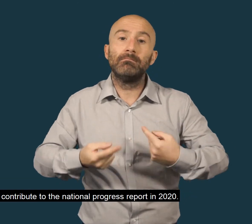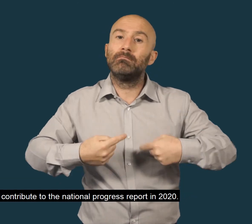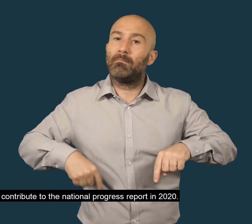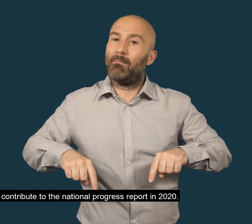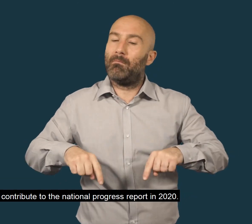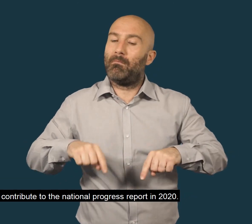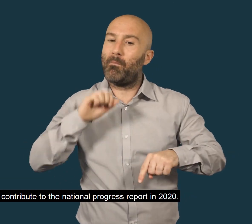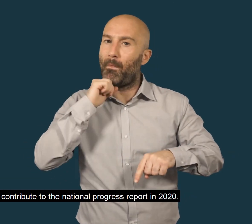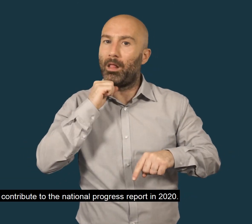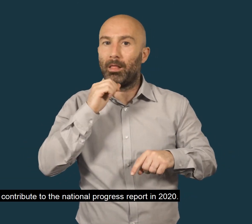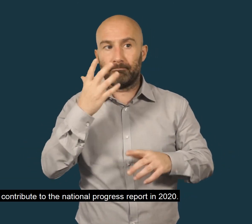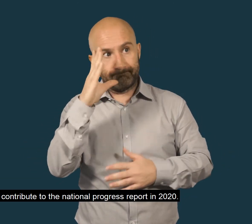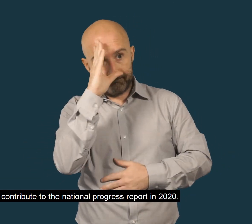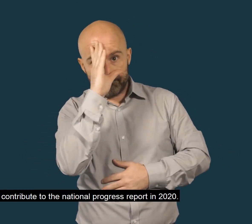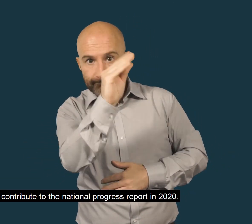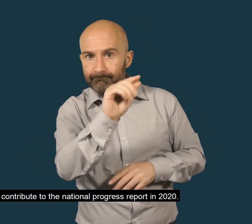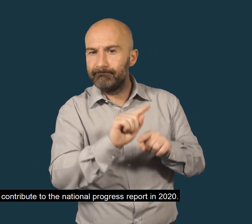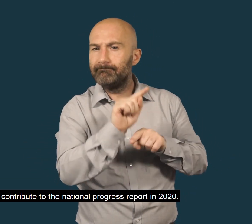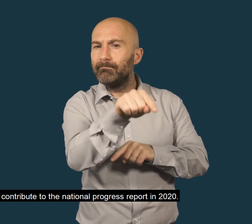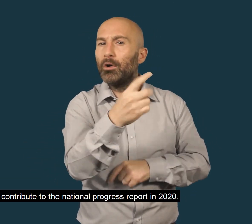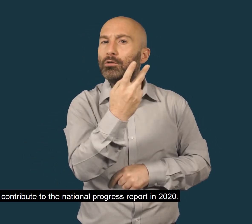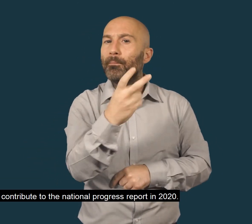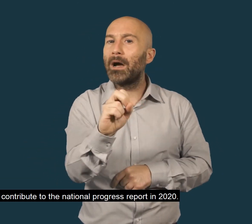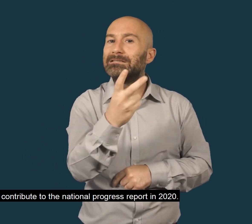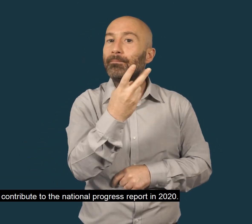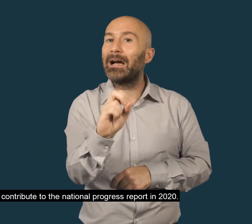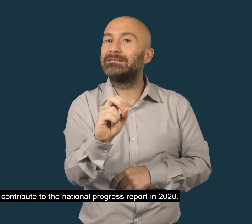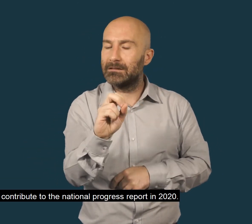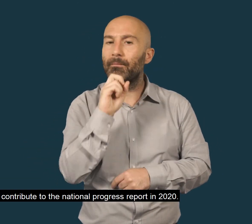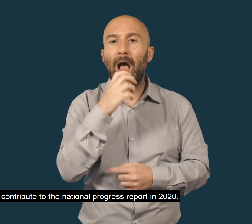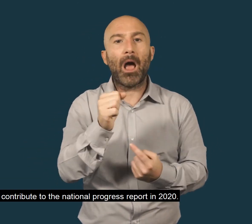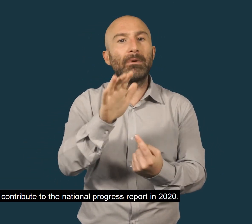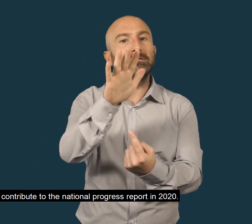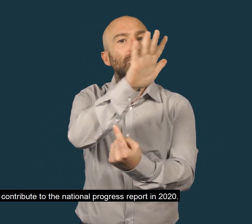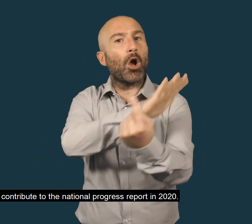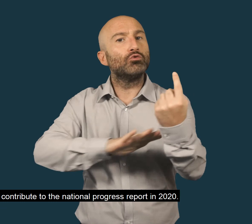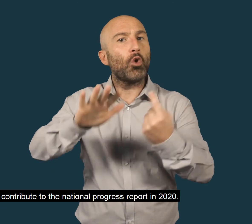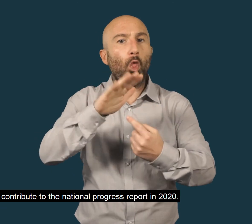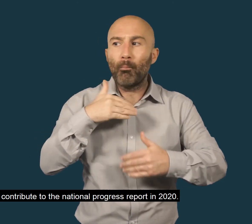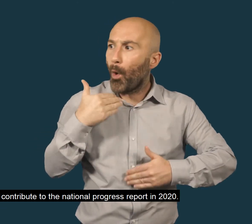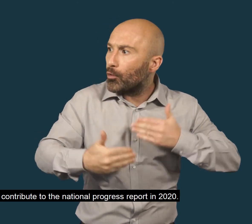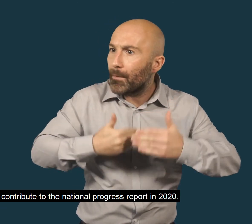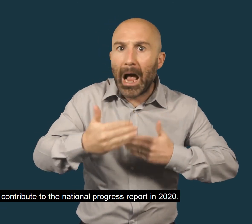We will contribute to the National Progress Report in 2020 C.